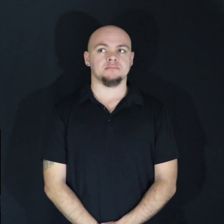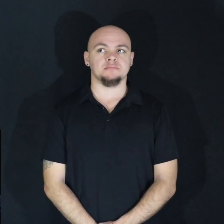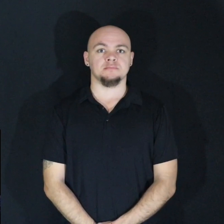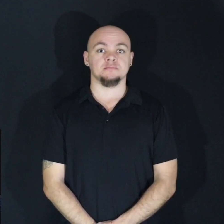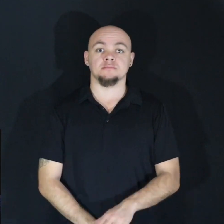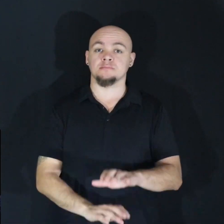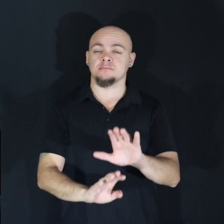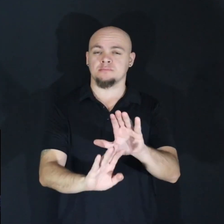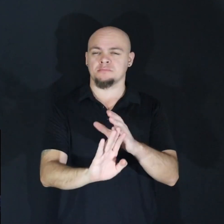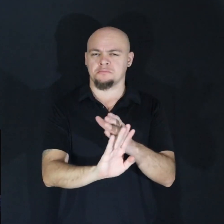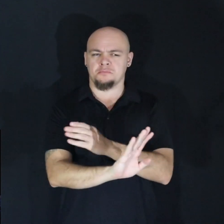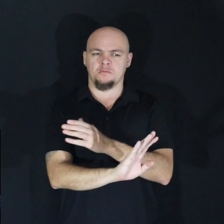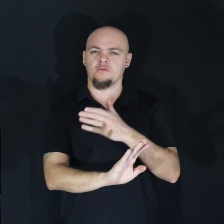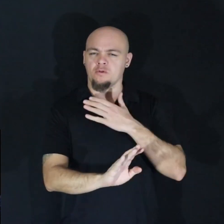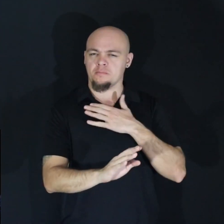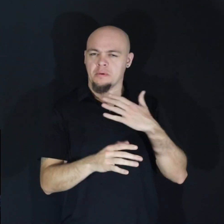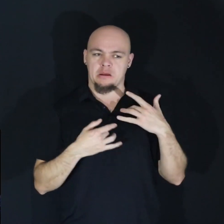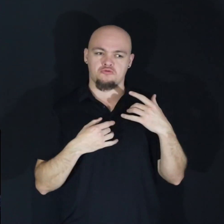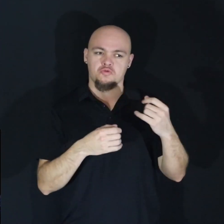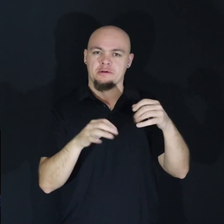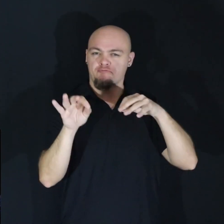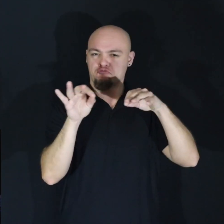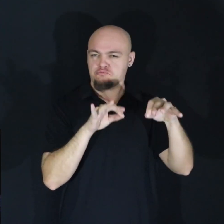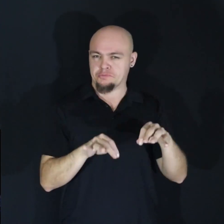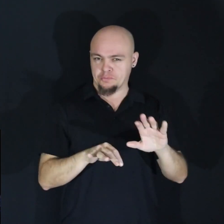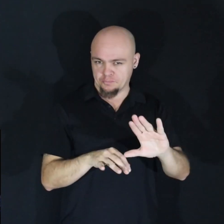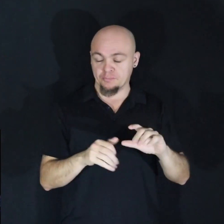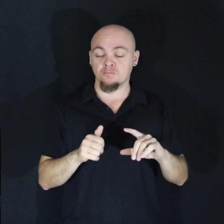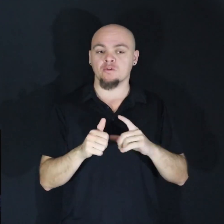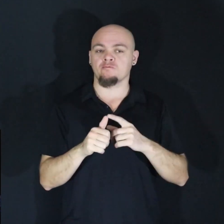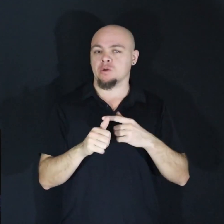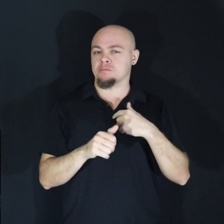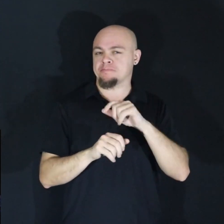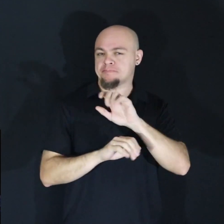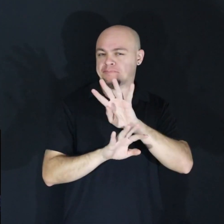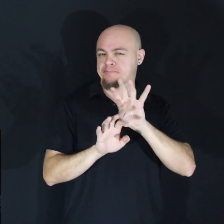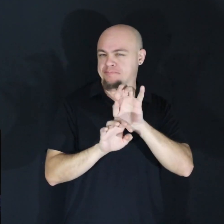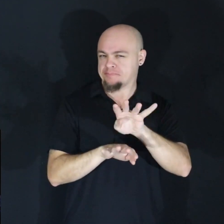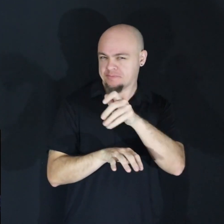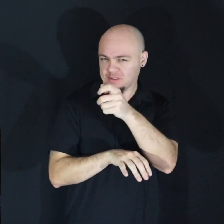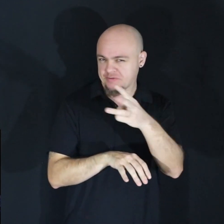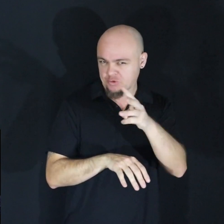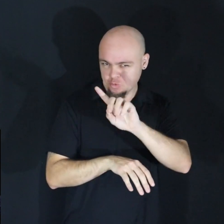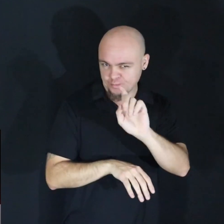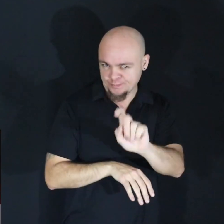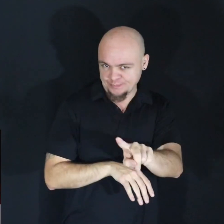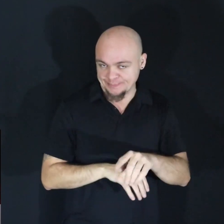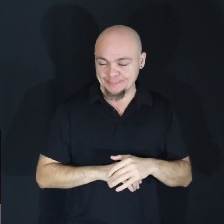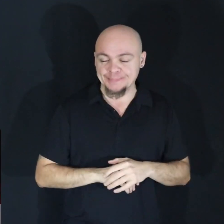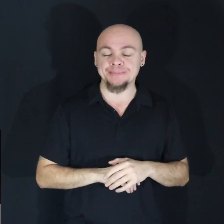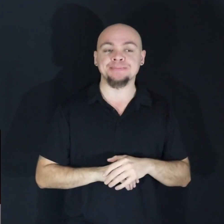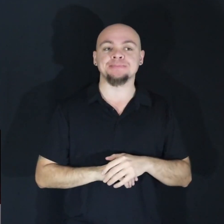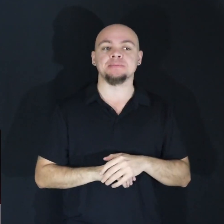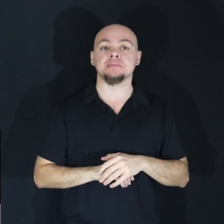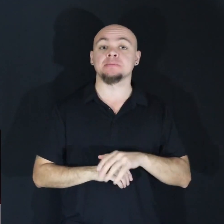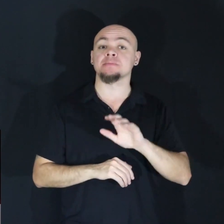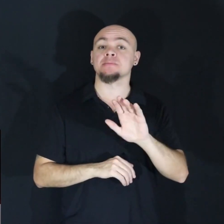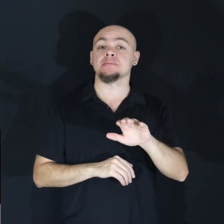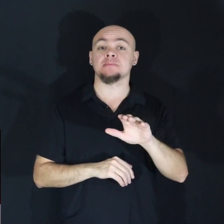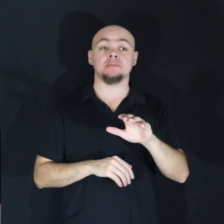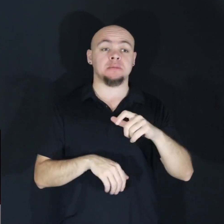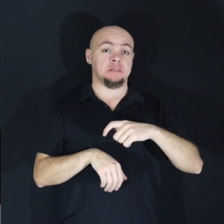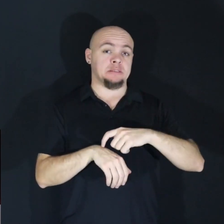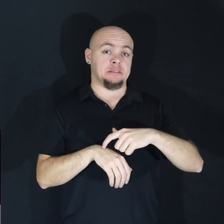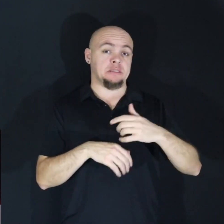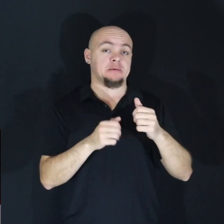Now, before I take you down the road of my recovery, I'd like to ask you a few questions, if that's okay. We have a very short amount